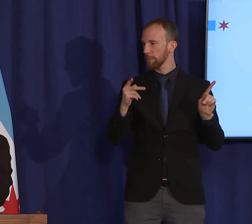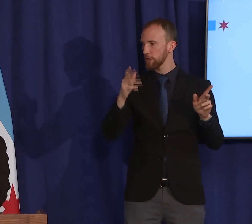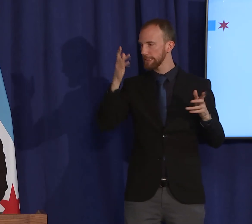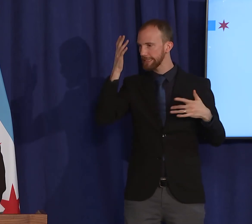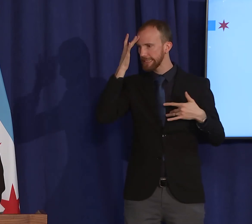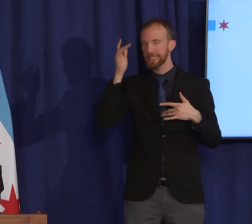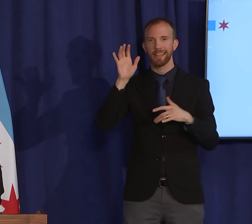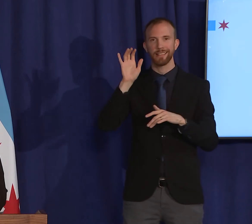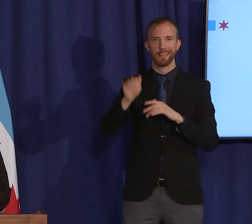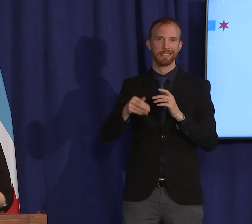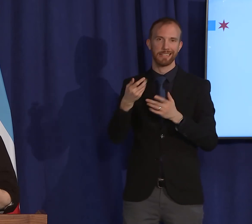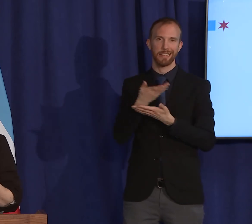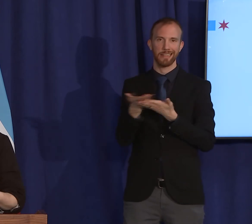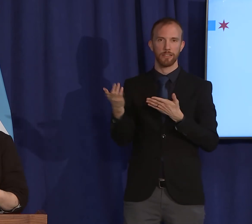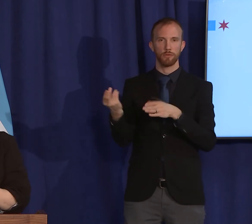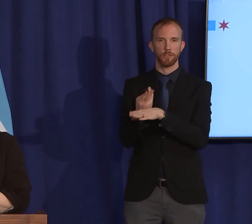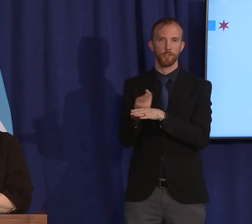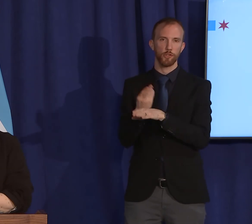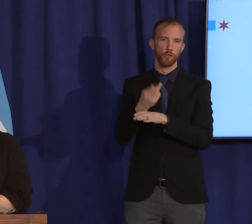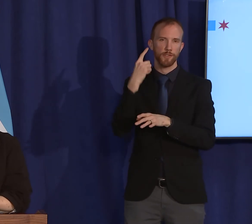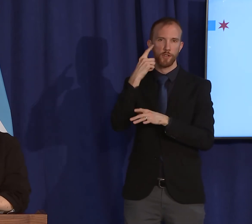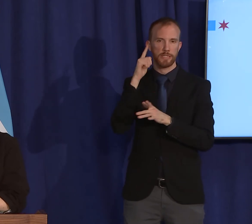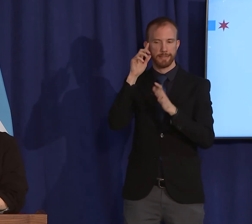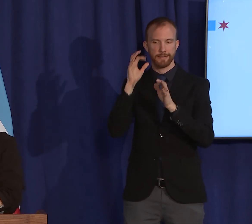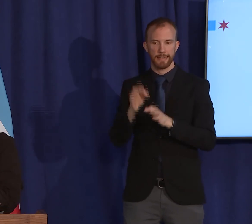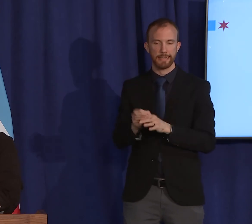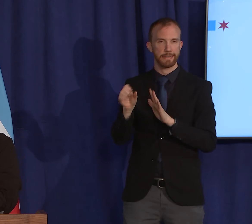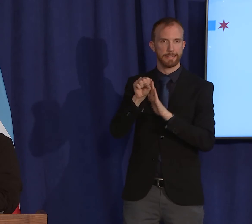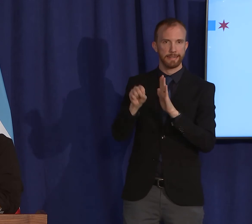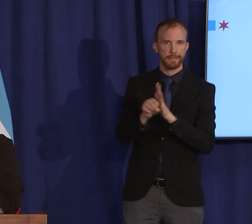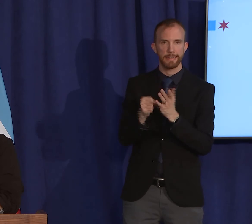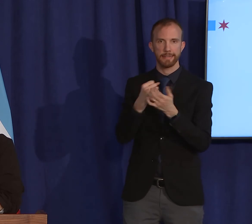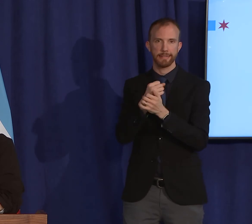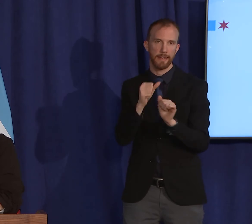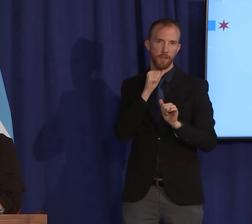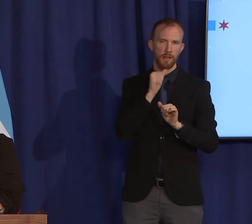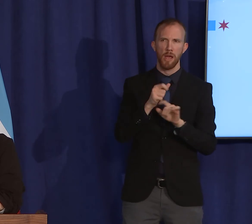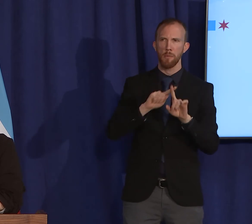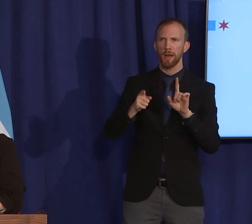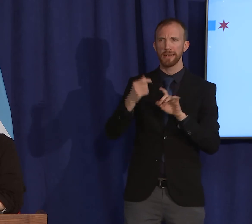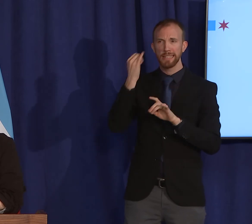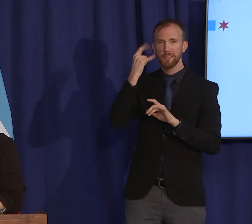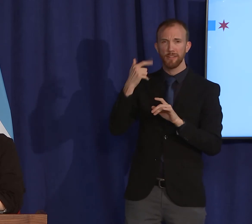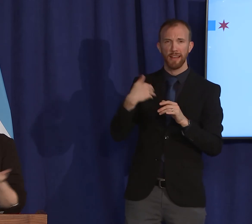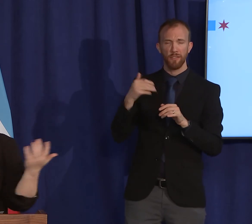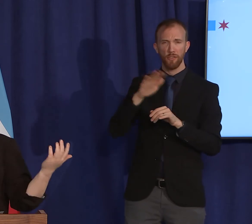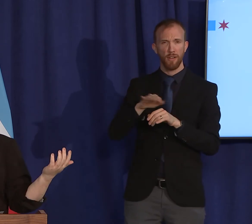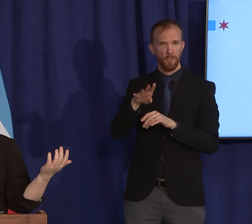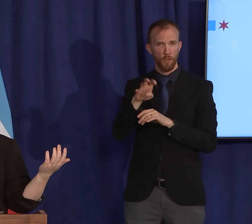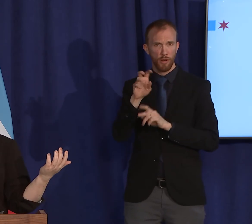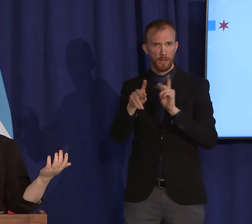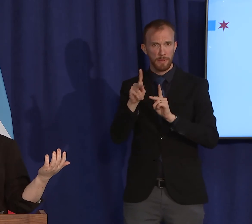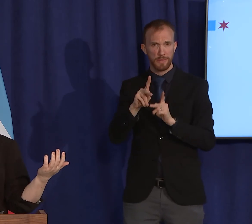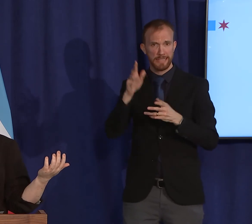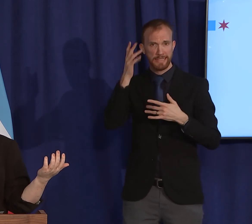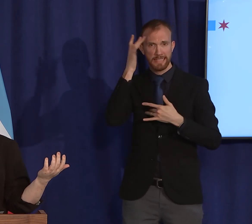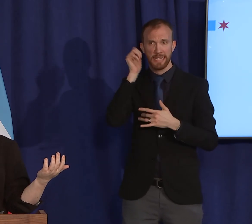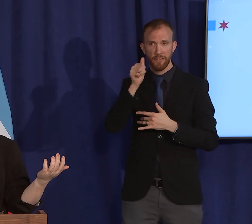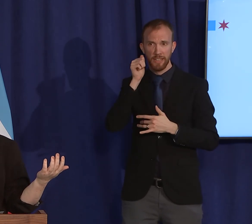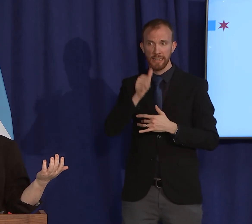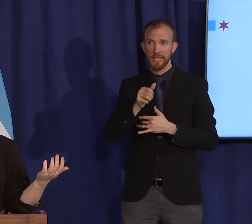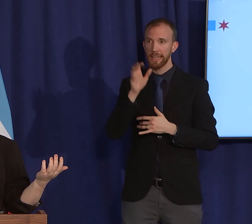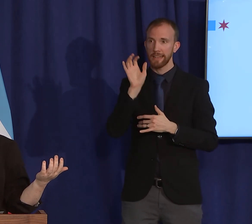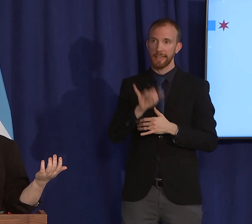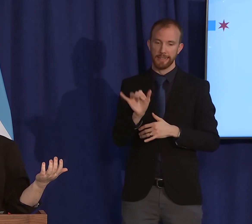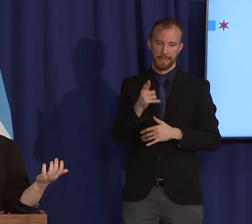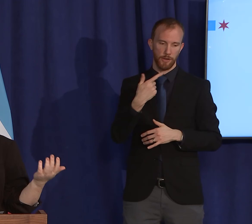rates. They think in terms of numbers, and that's why we've often translated it. But when we hit 400 cases per day, that would be us equivalent back on our own